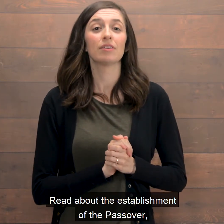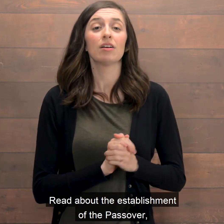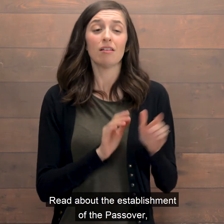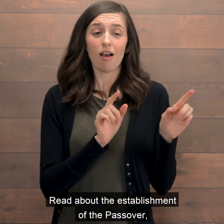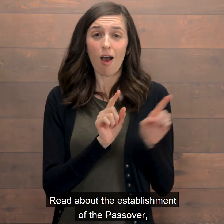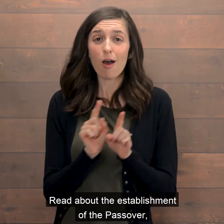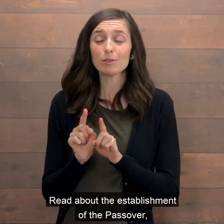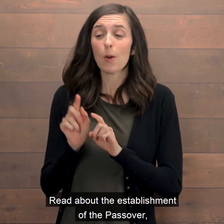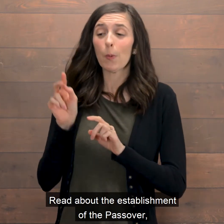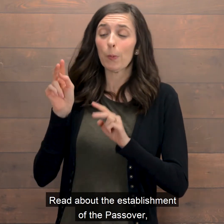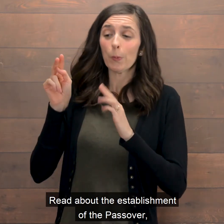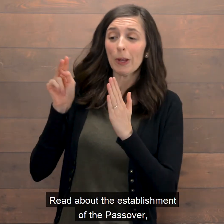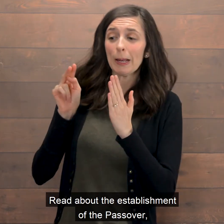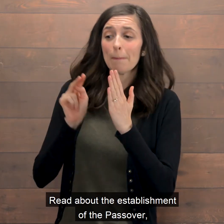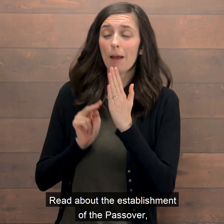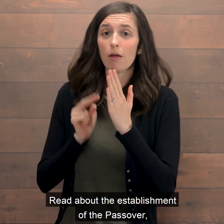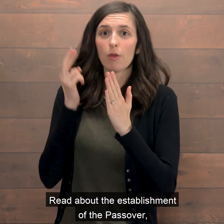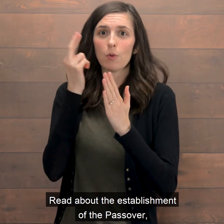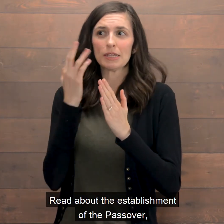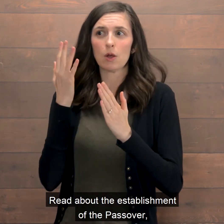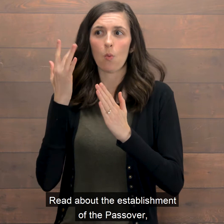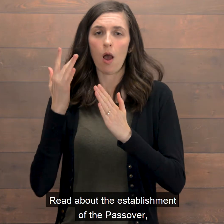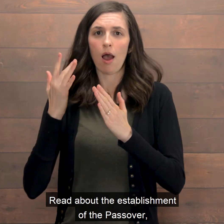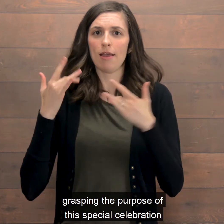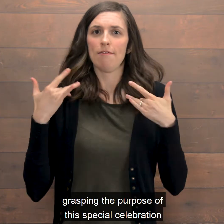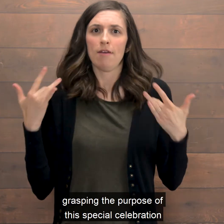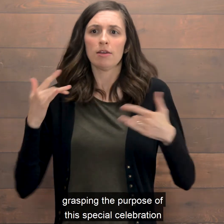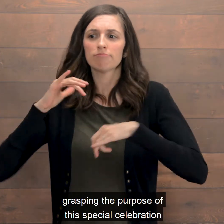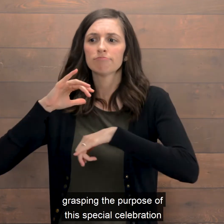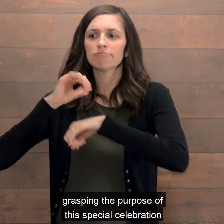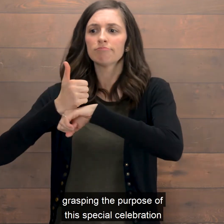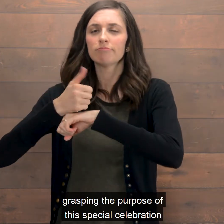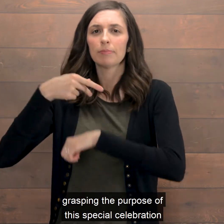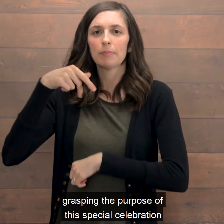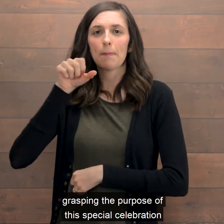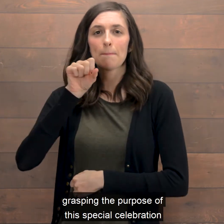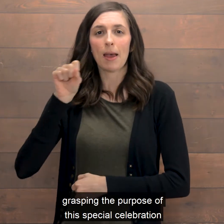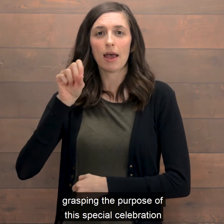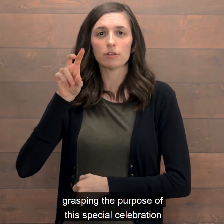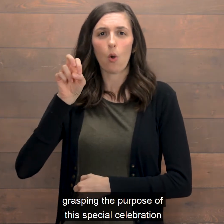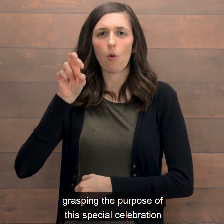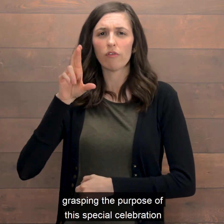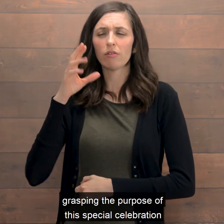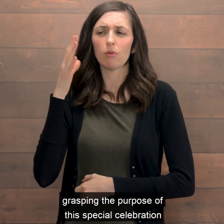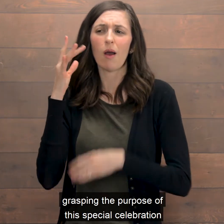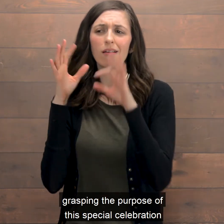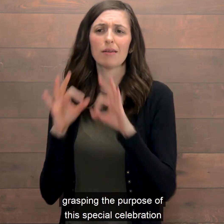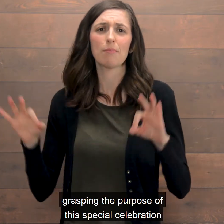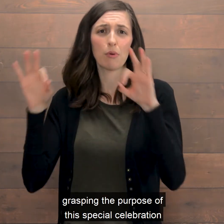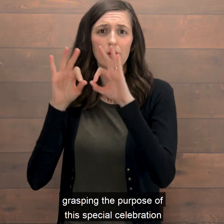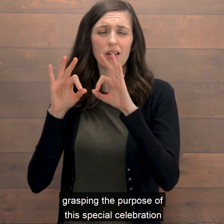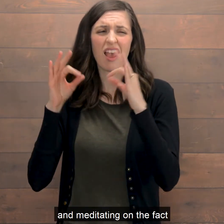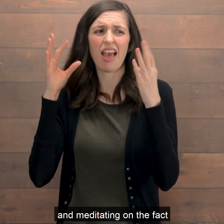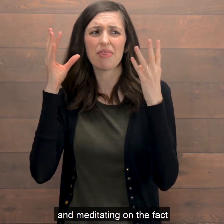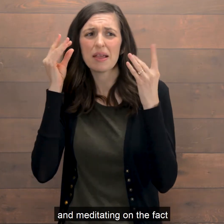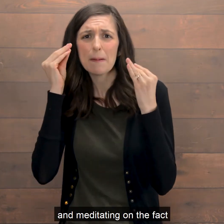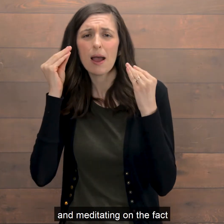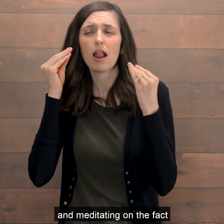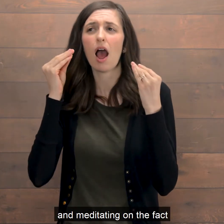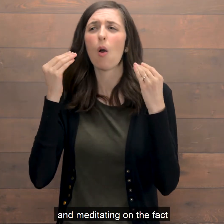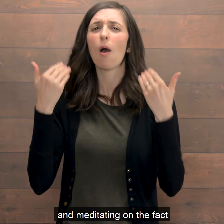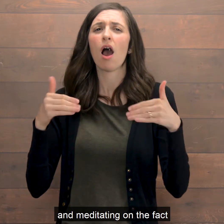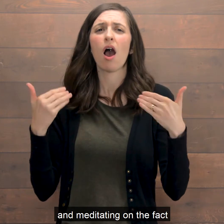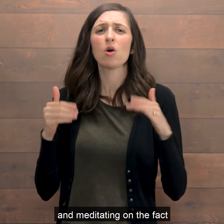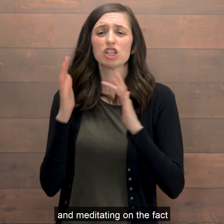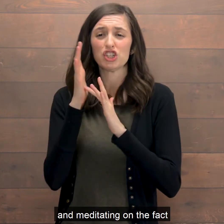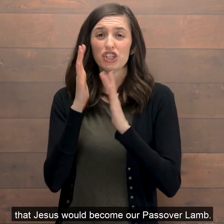Read about the establishment of the Passover, grasping the purpose of this special celebration, and meditating